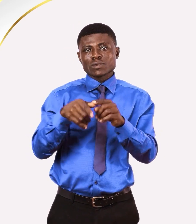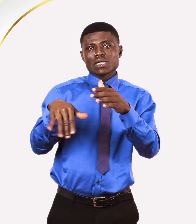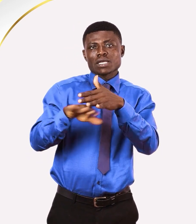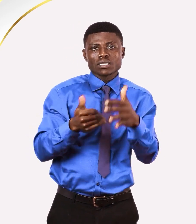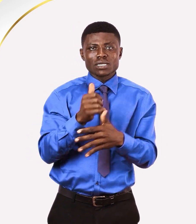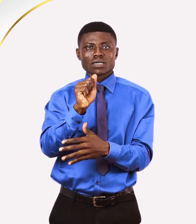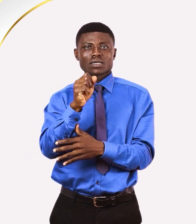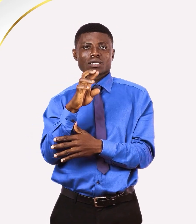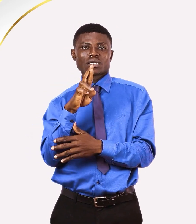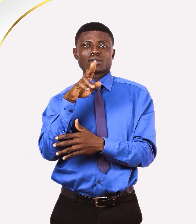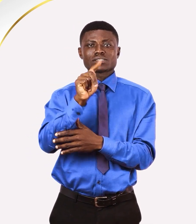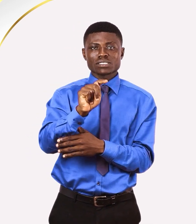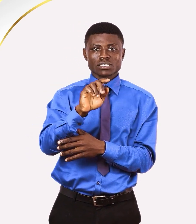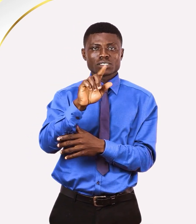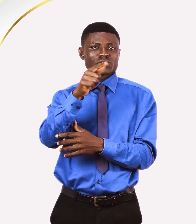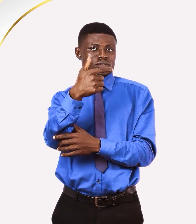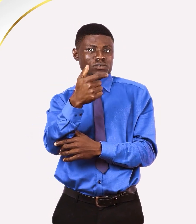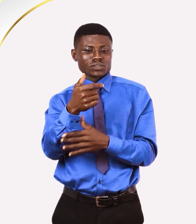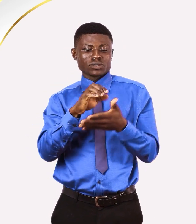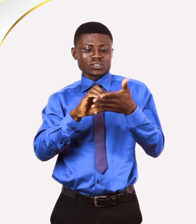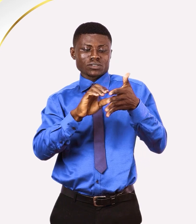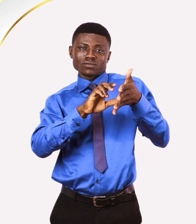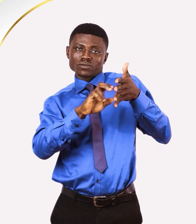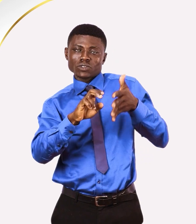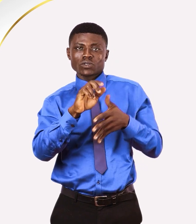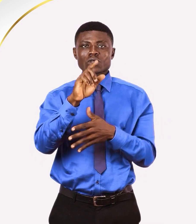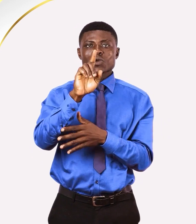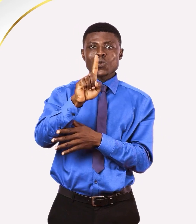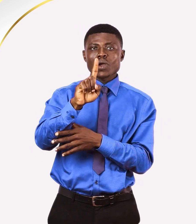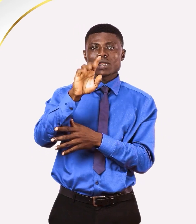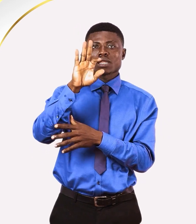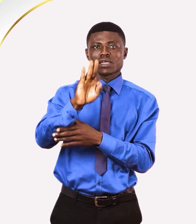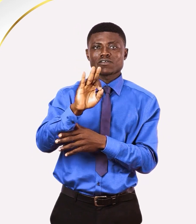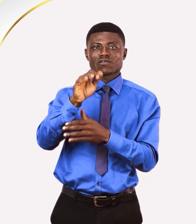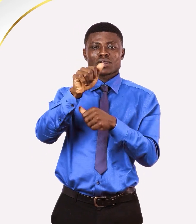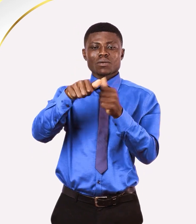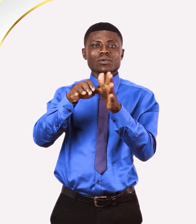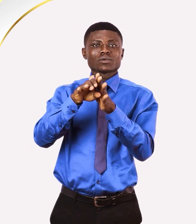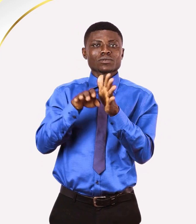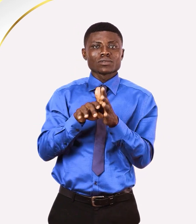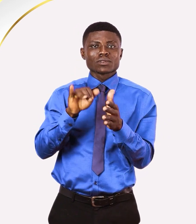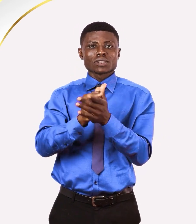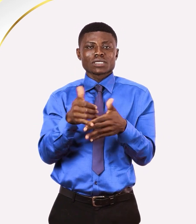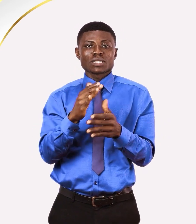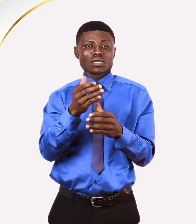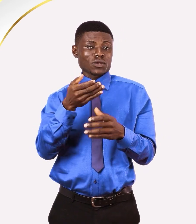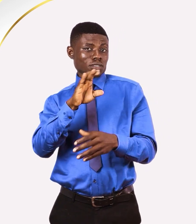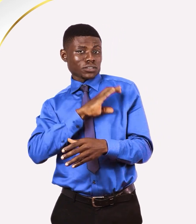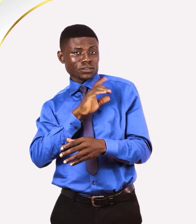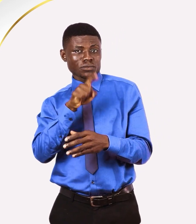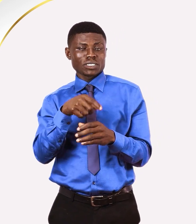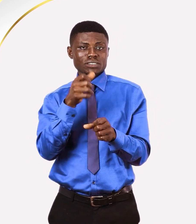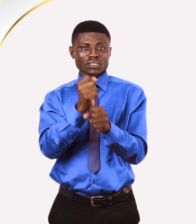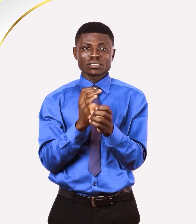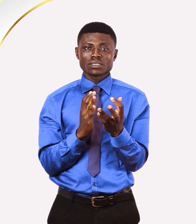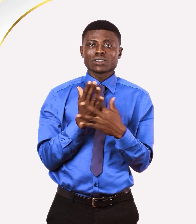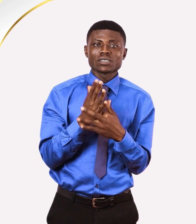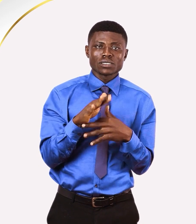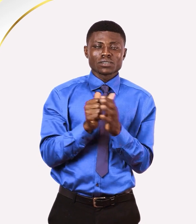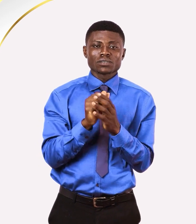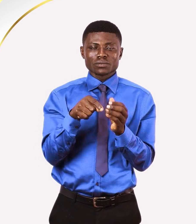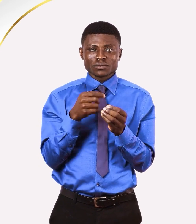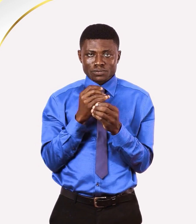under Article 21, subsection 1F of the Constitution, enabling citizens to gain